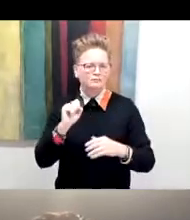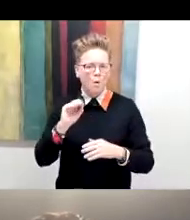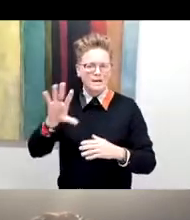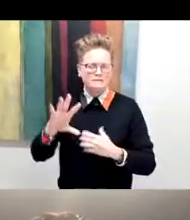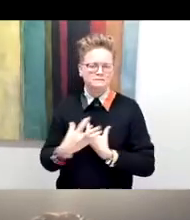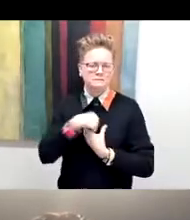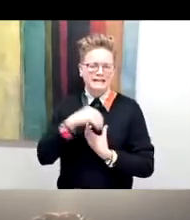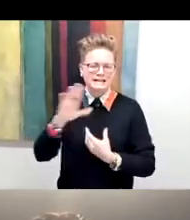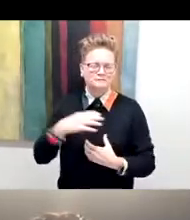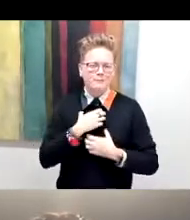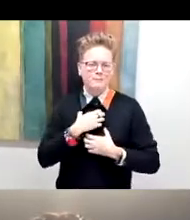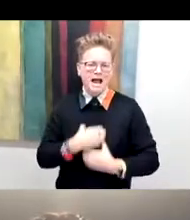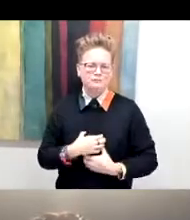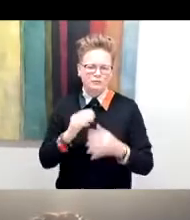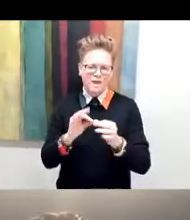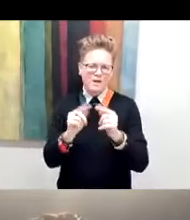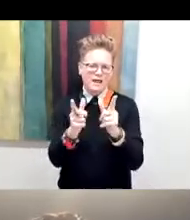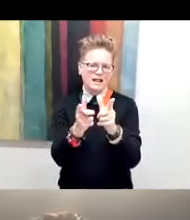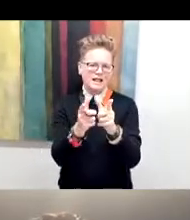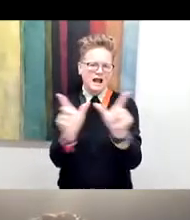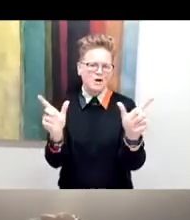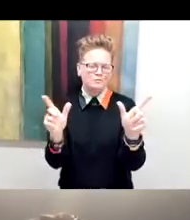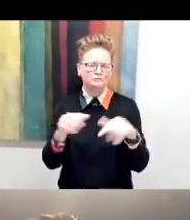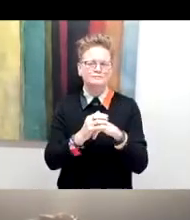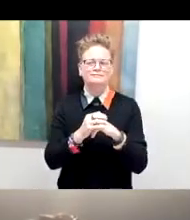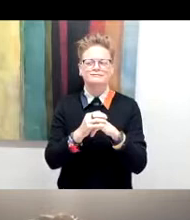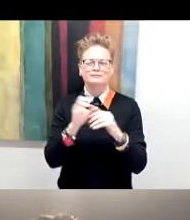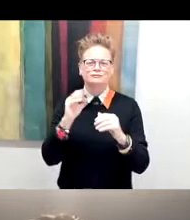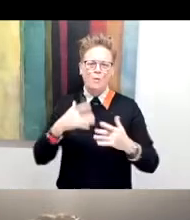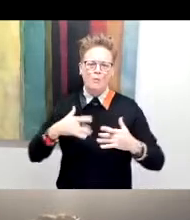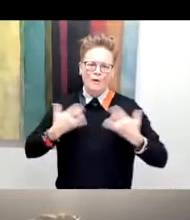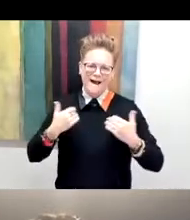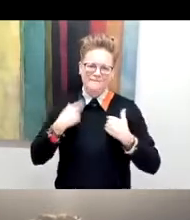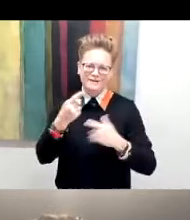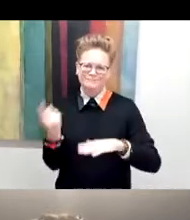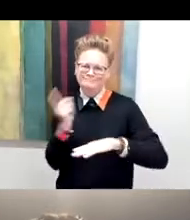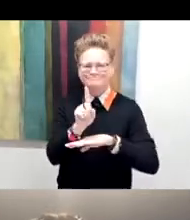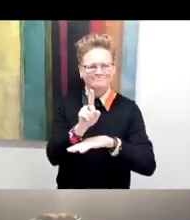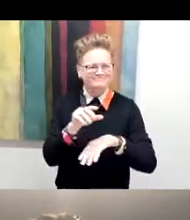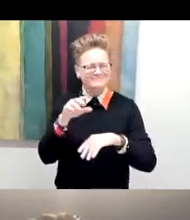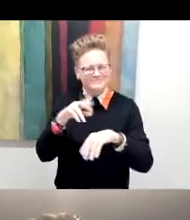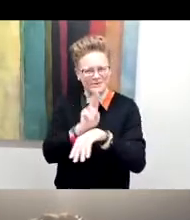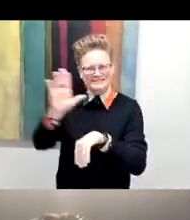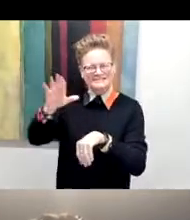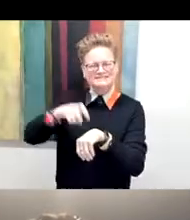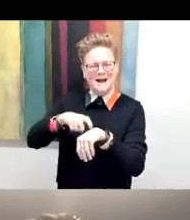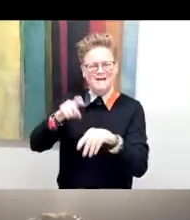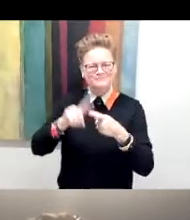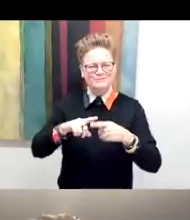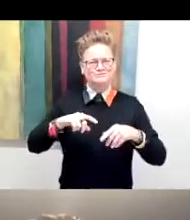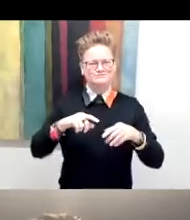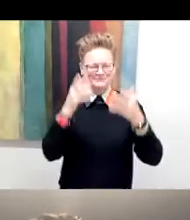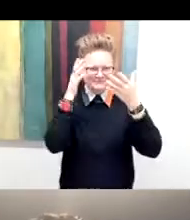start education, and so he is passionate about language. And so we're so thrilled to have him